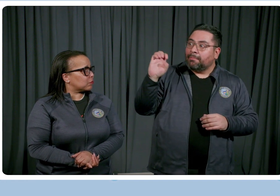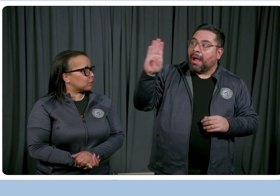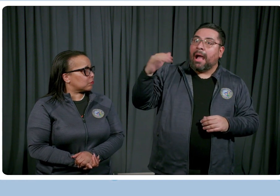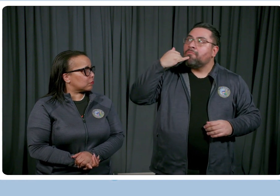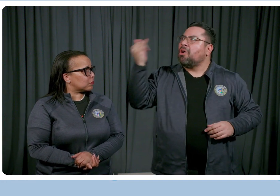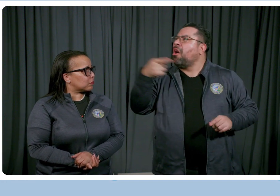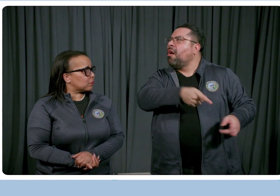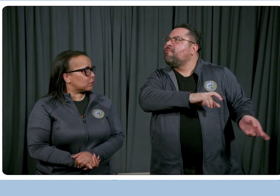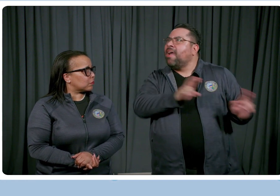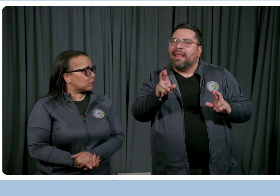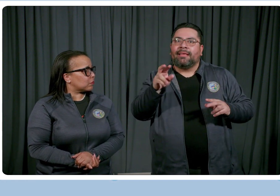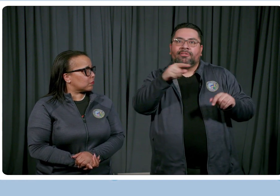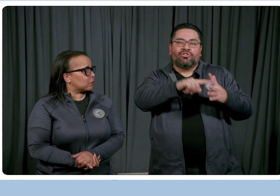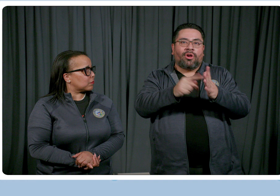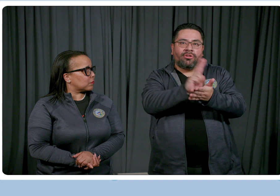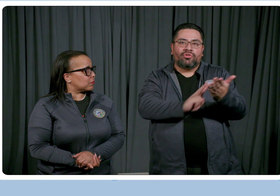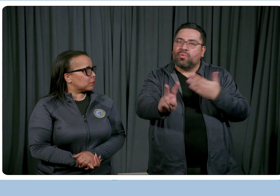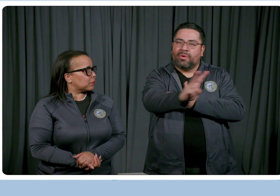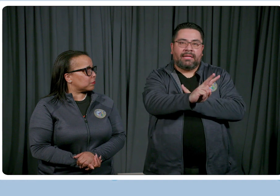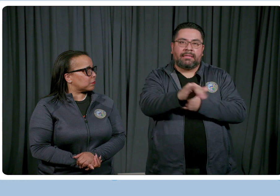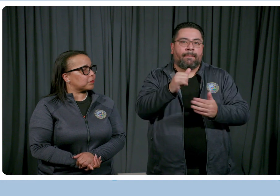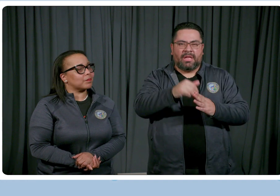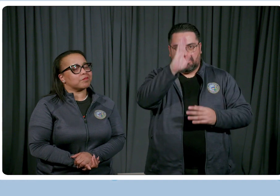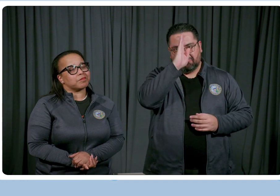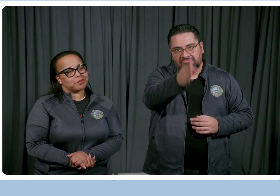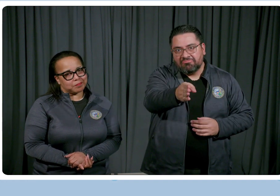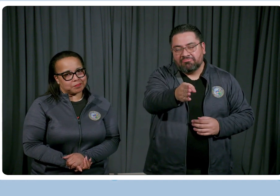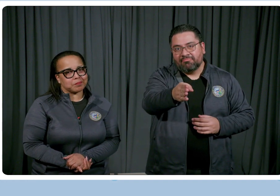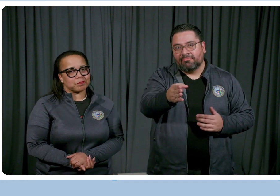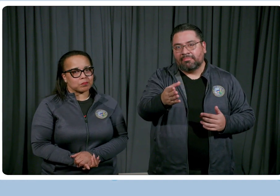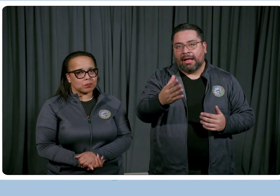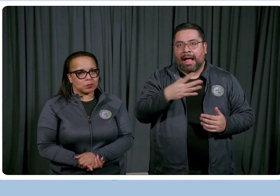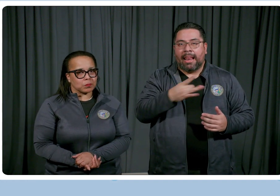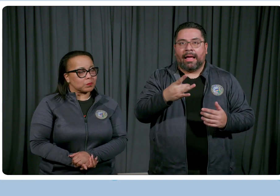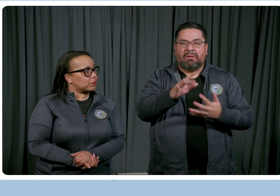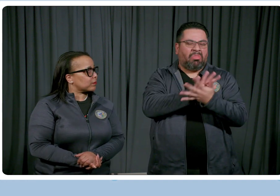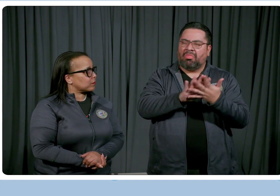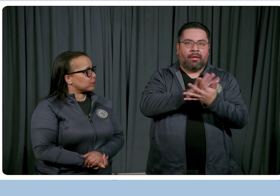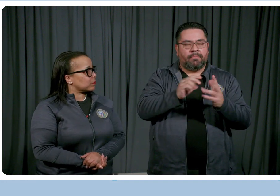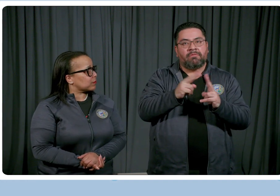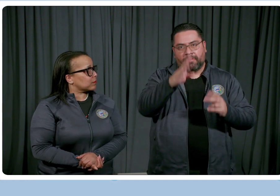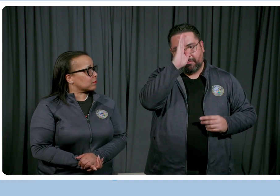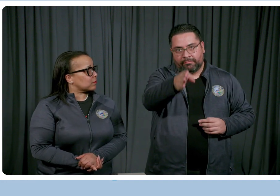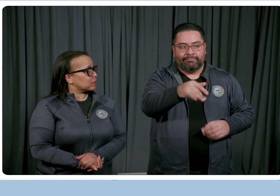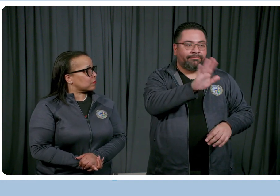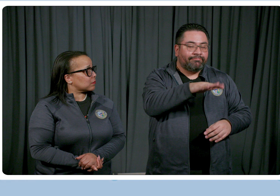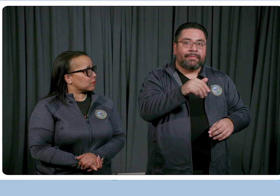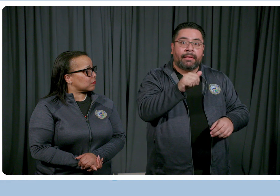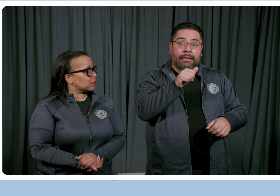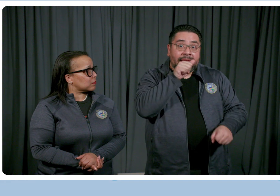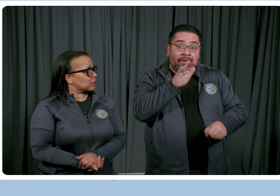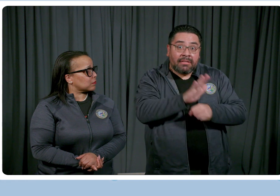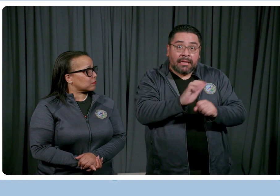you're working in 2 weeks. So that's the first thing that I address with people very upfront. And I like to be really transparent about I don't have